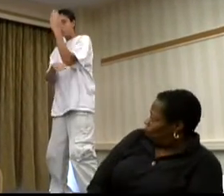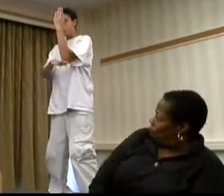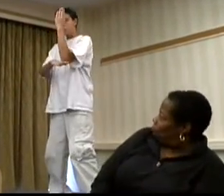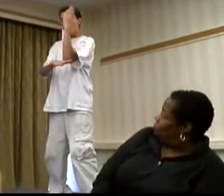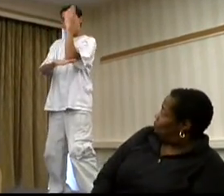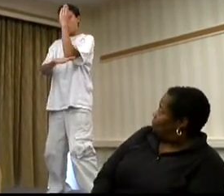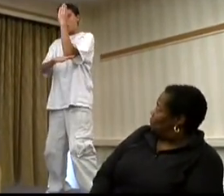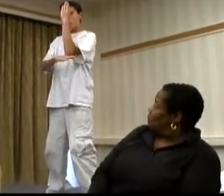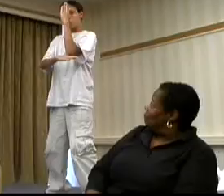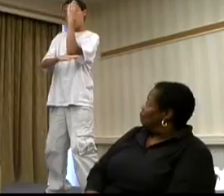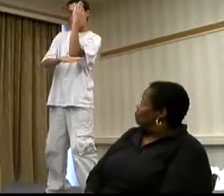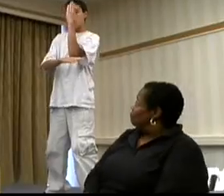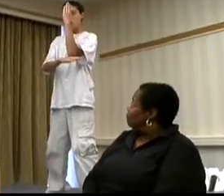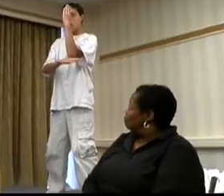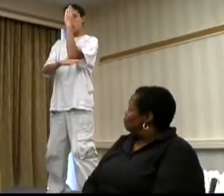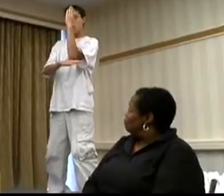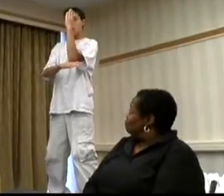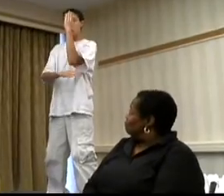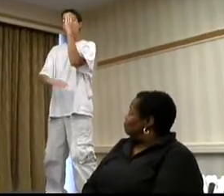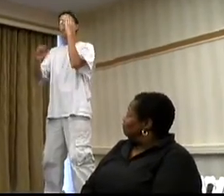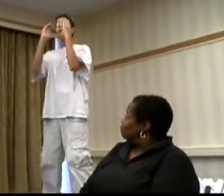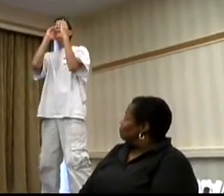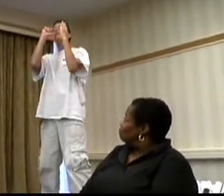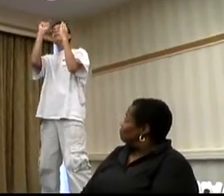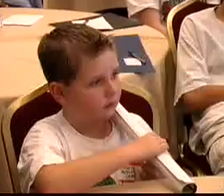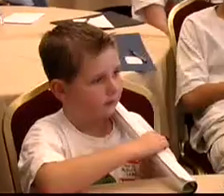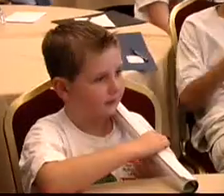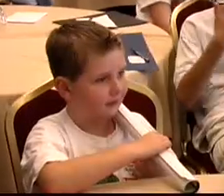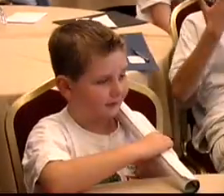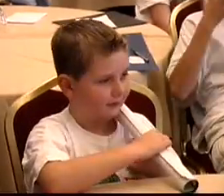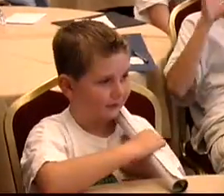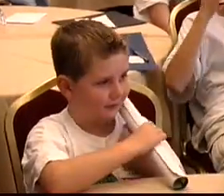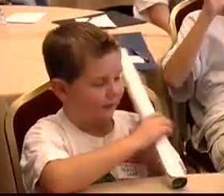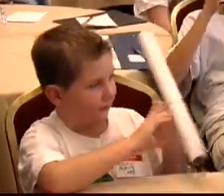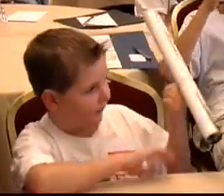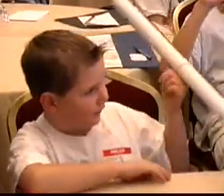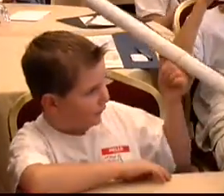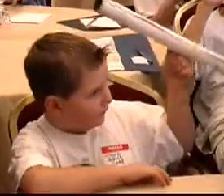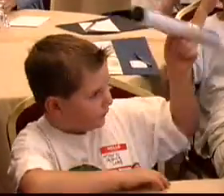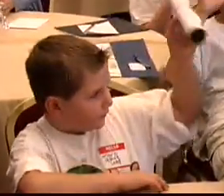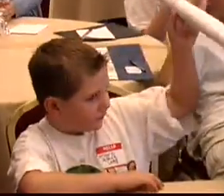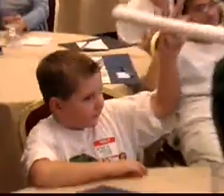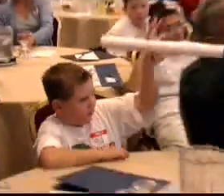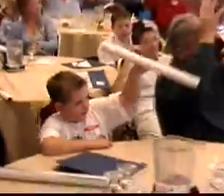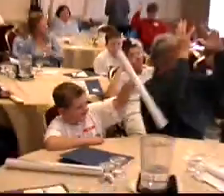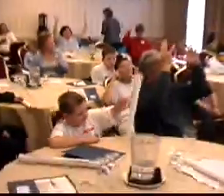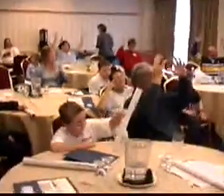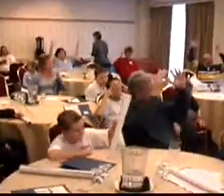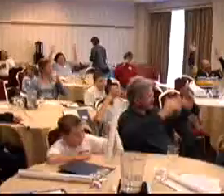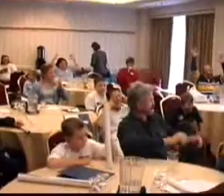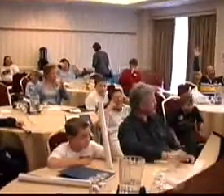in the tree. And the tree began to shudder. And the boy yelled, timber.